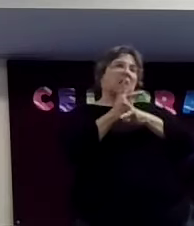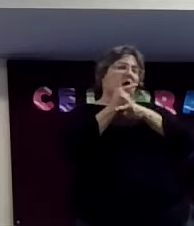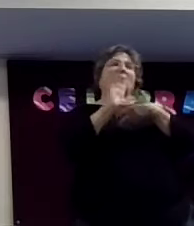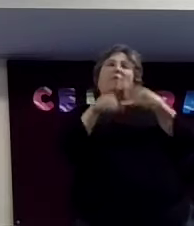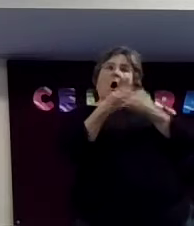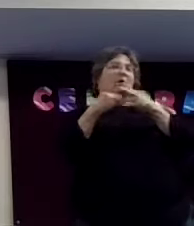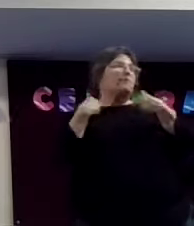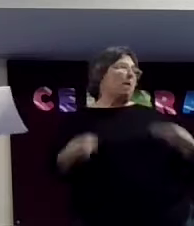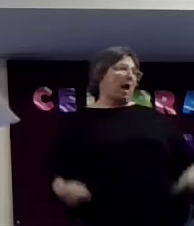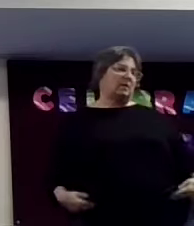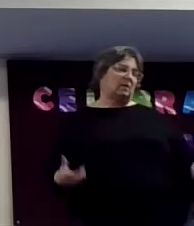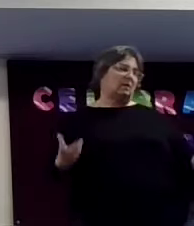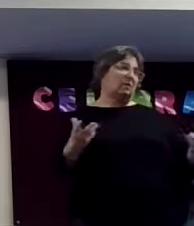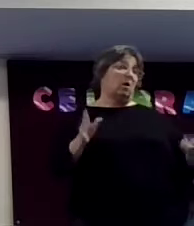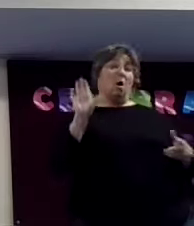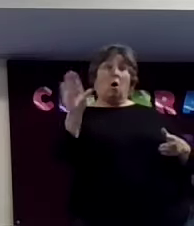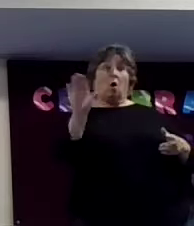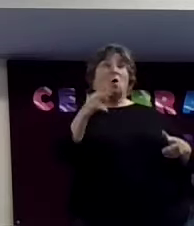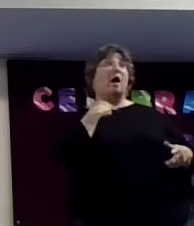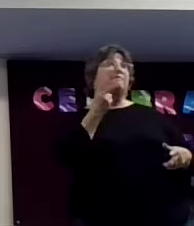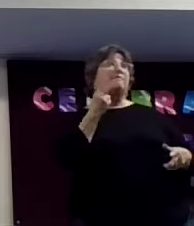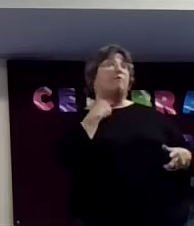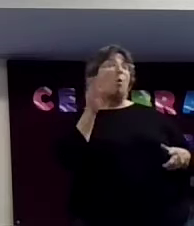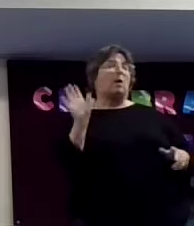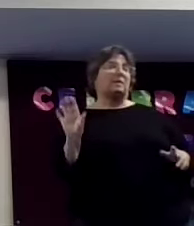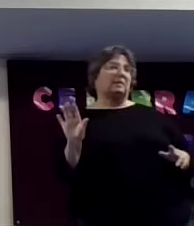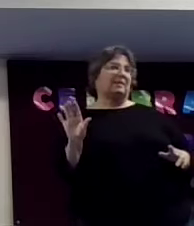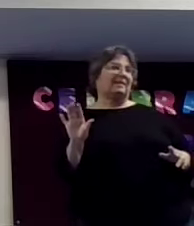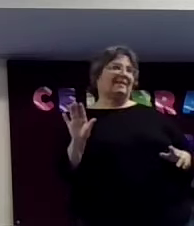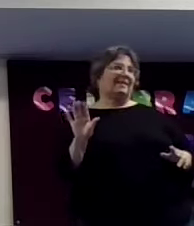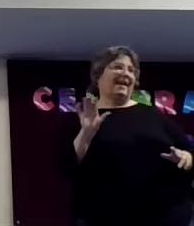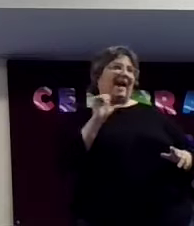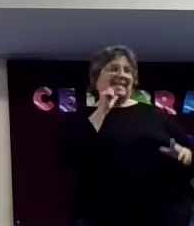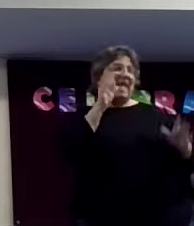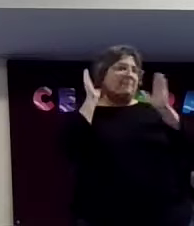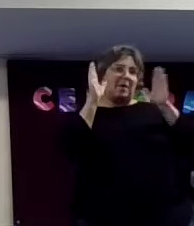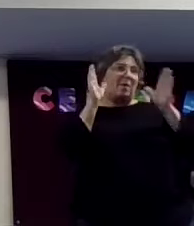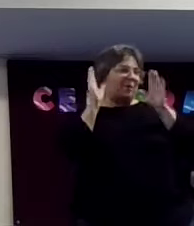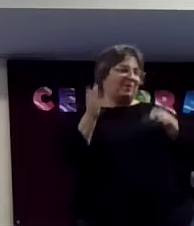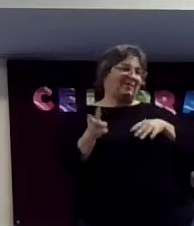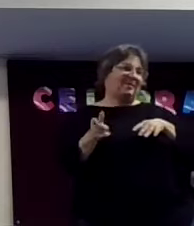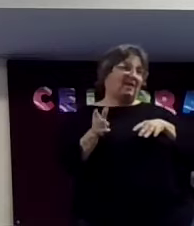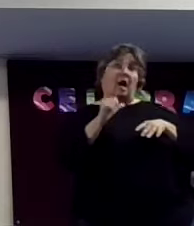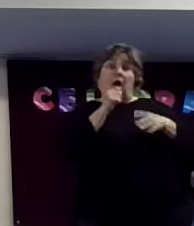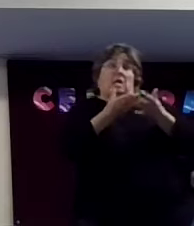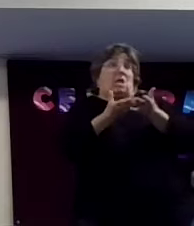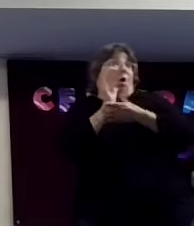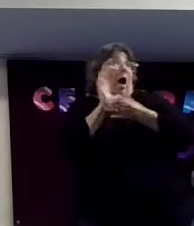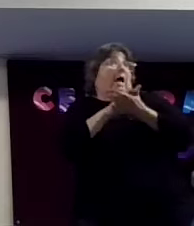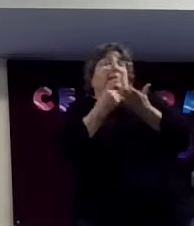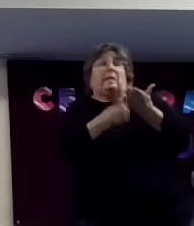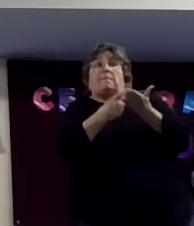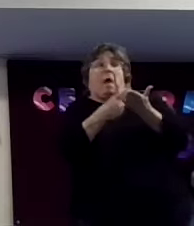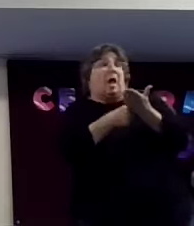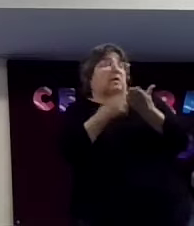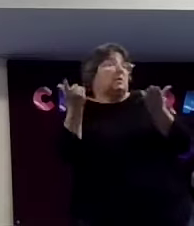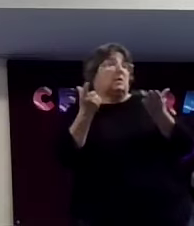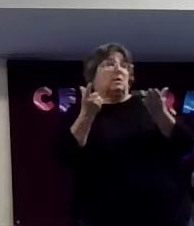of humanity. Hers is a voice that isn't being heard. They're not allowing her to be on debates.